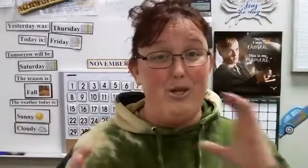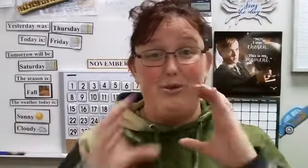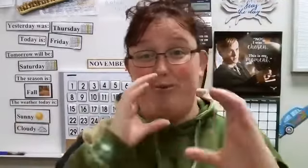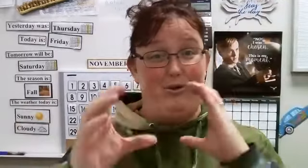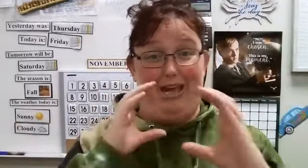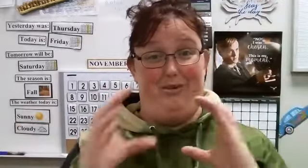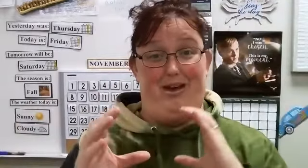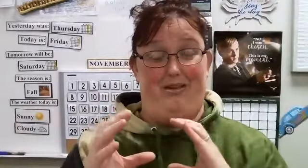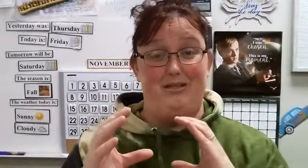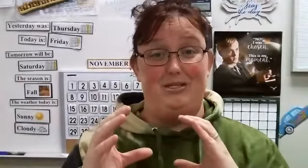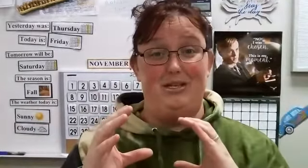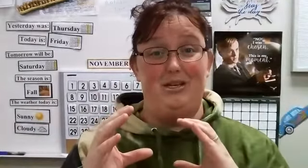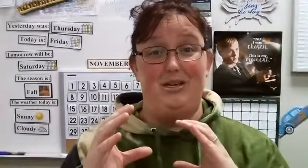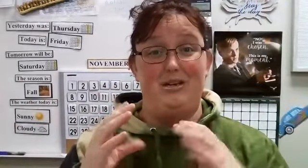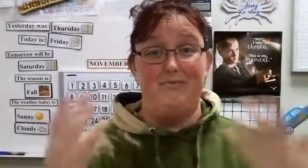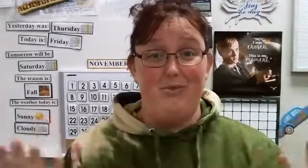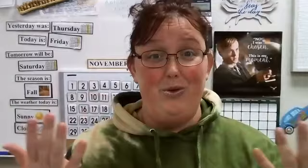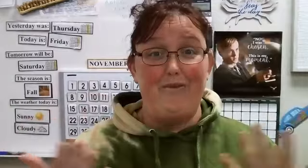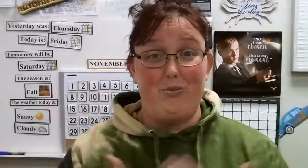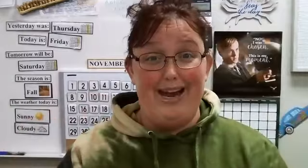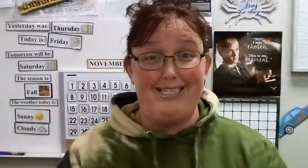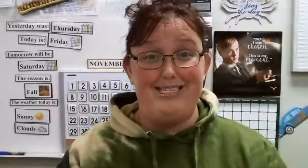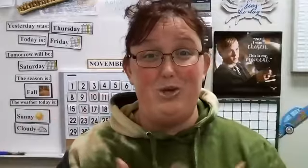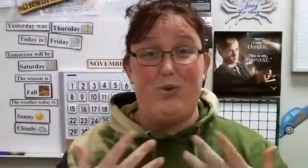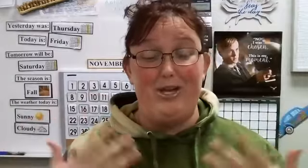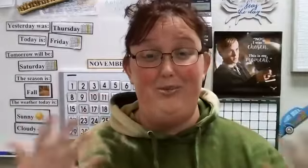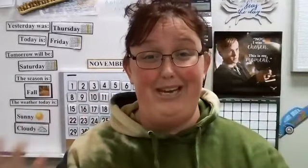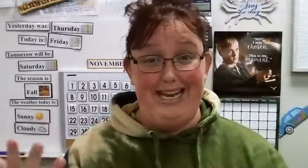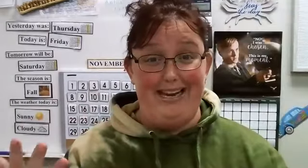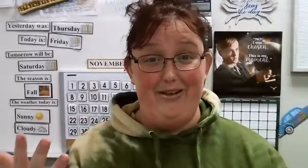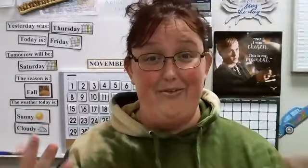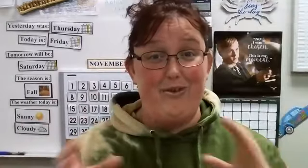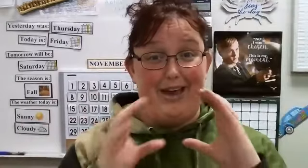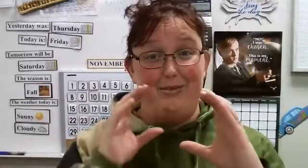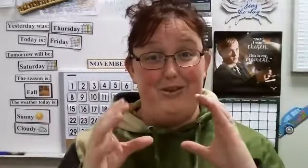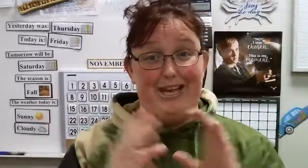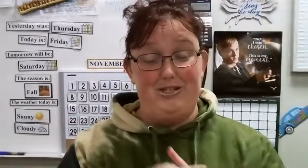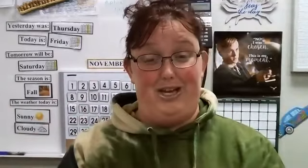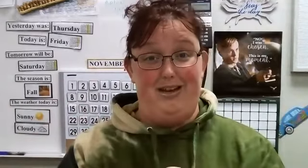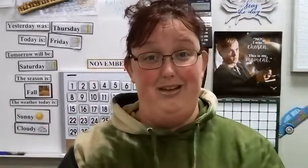you communicate with others, you have a right to what you need for that communication.